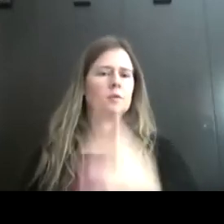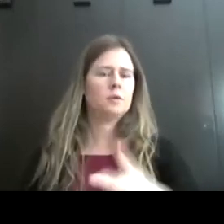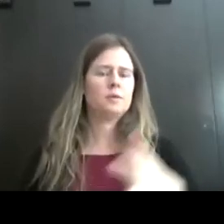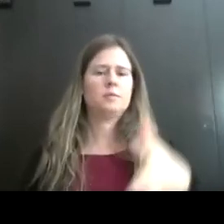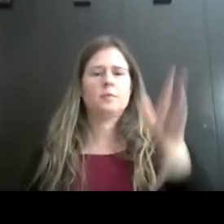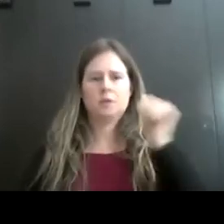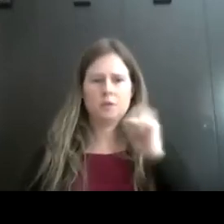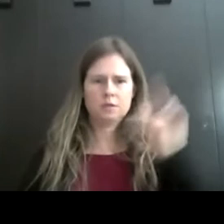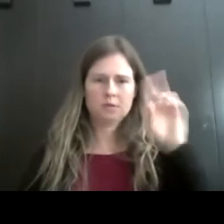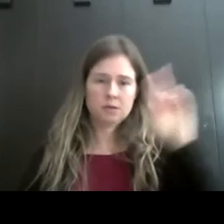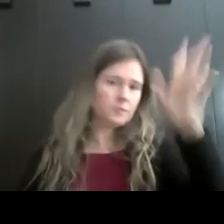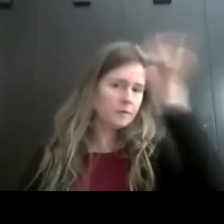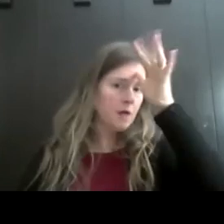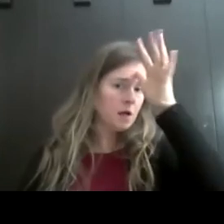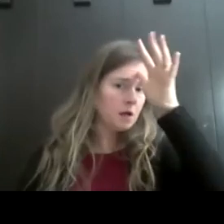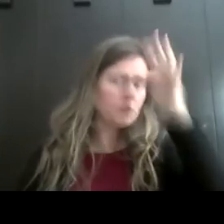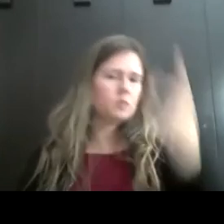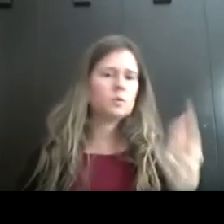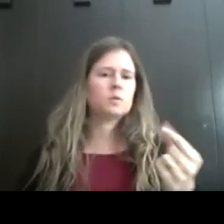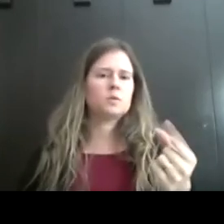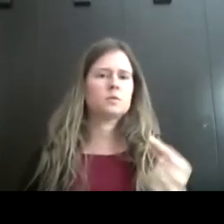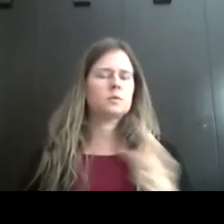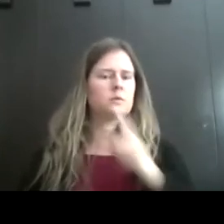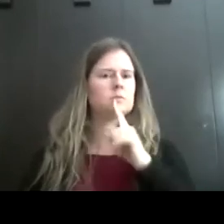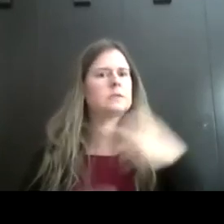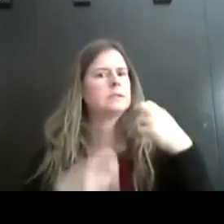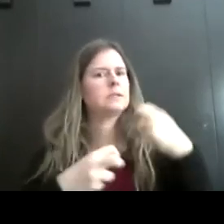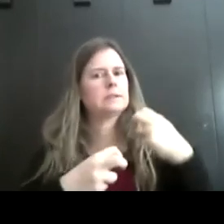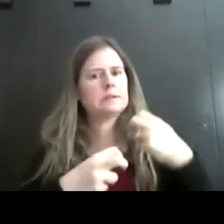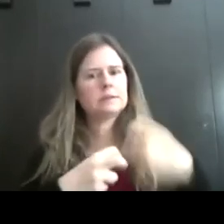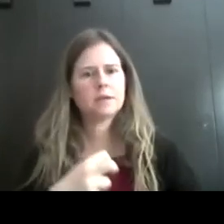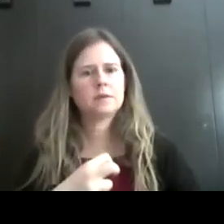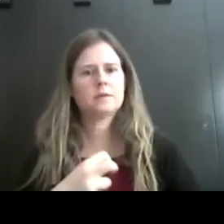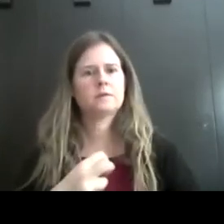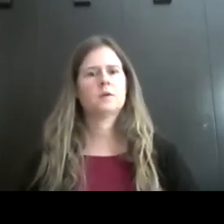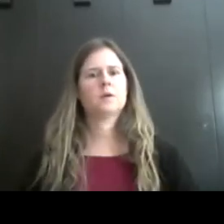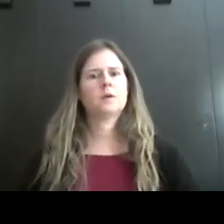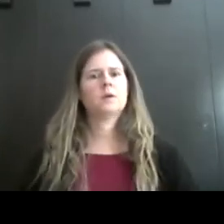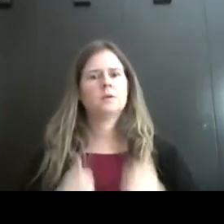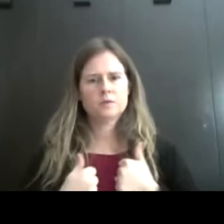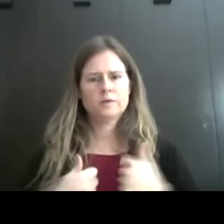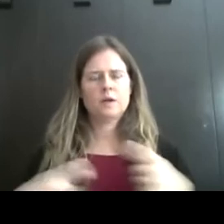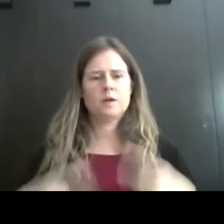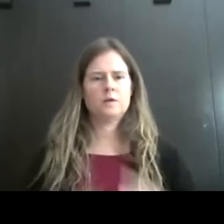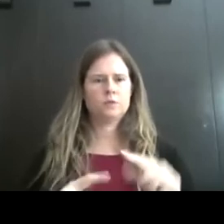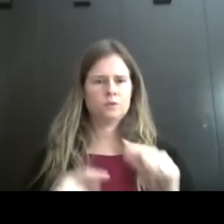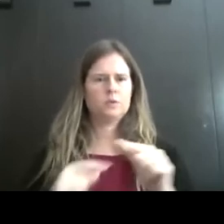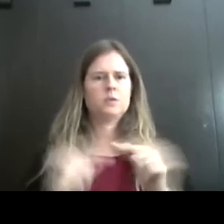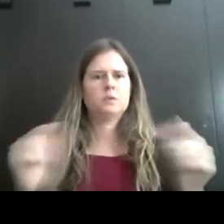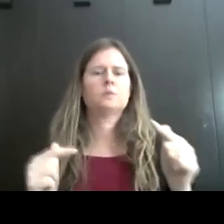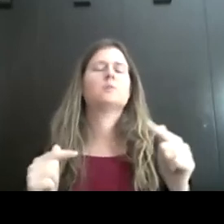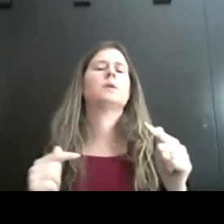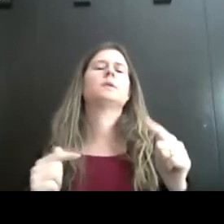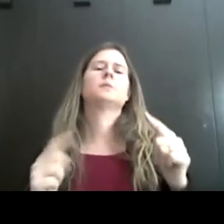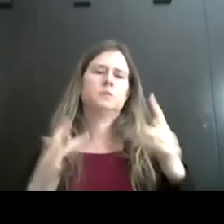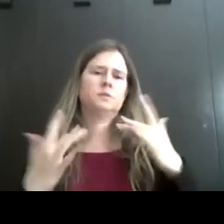pop was that it was extremely difficult to survive the Depression. That my family was